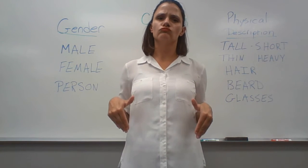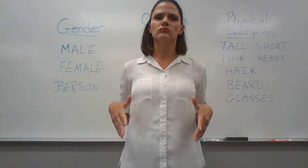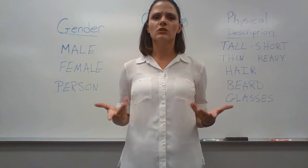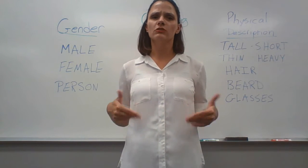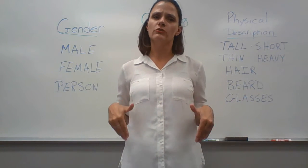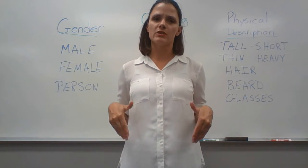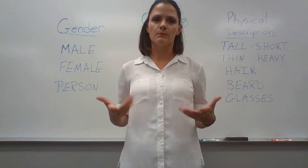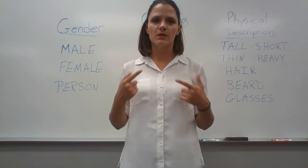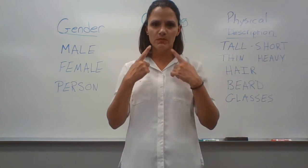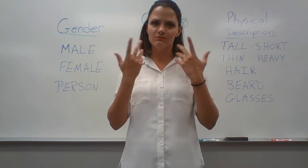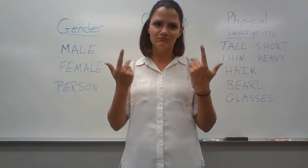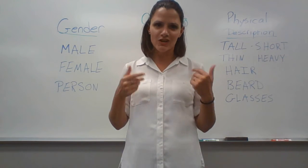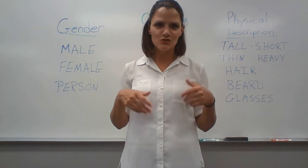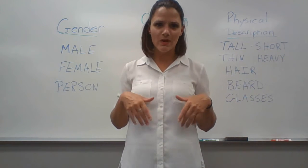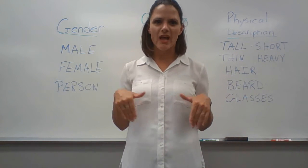A little something, but not too bad.